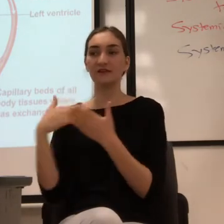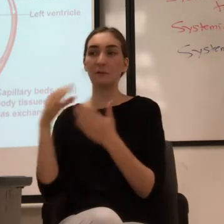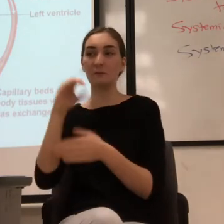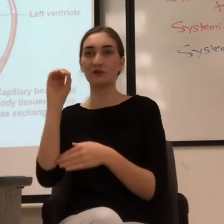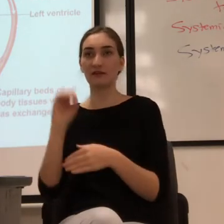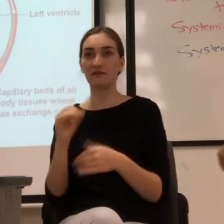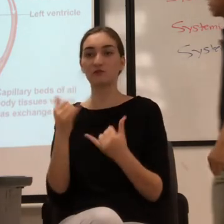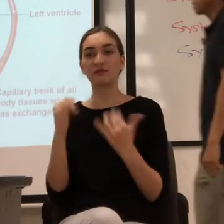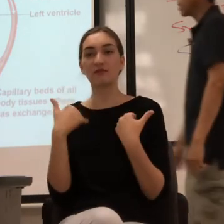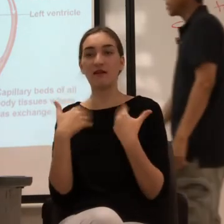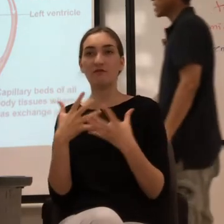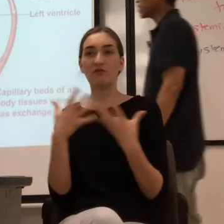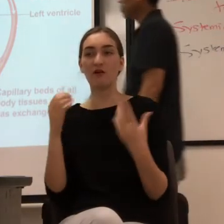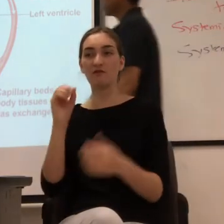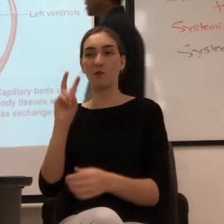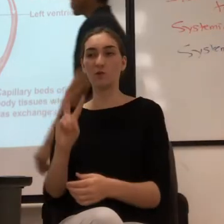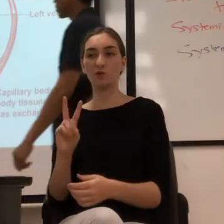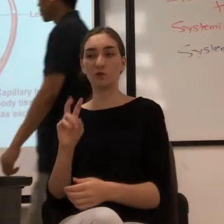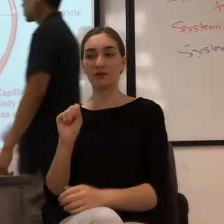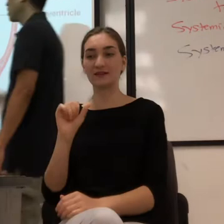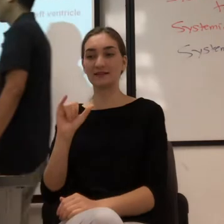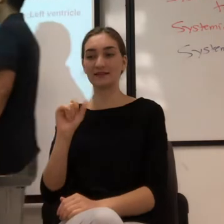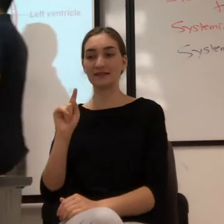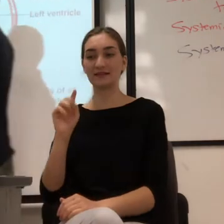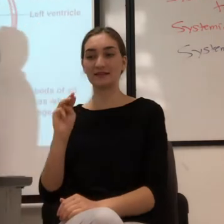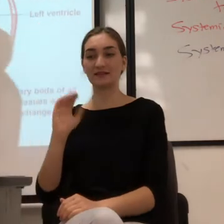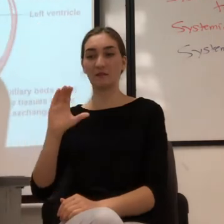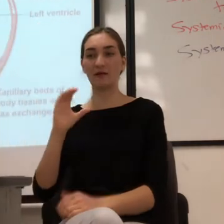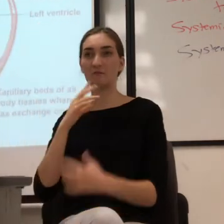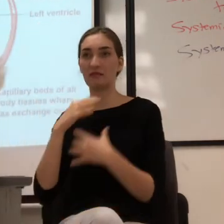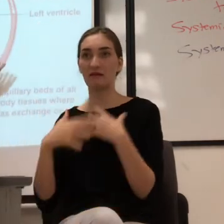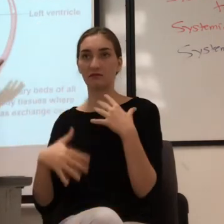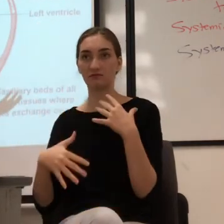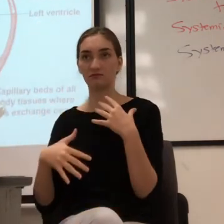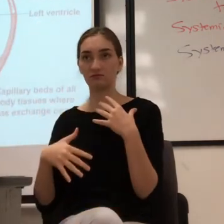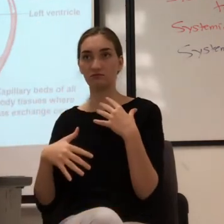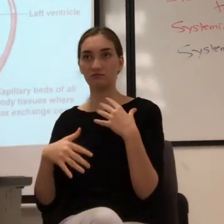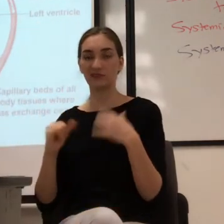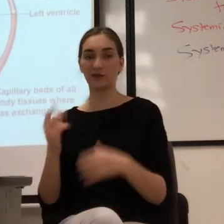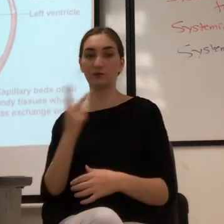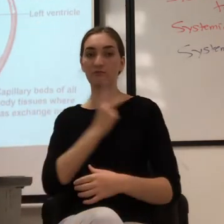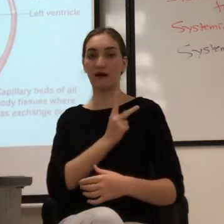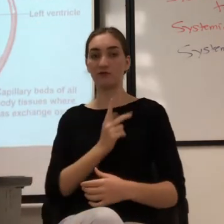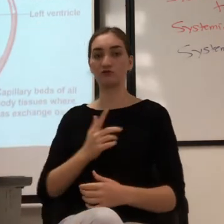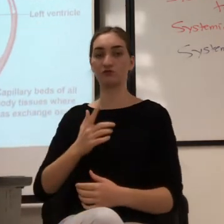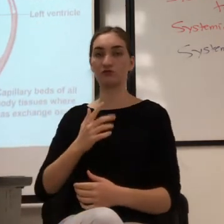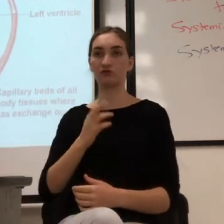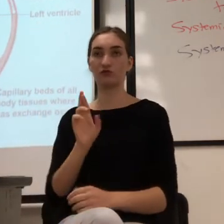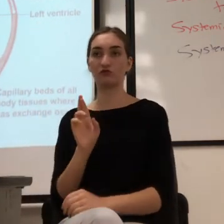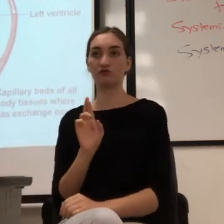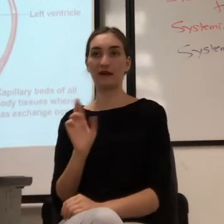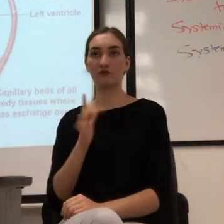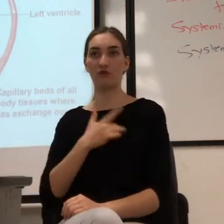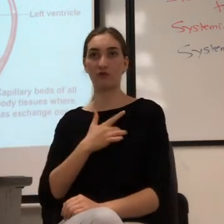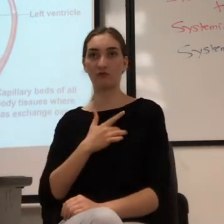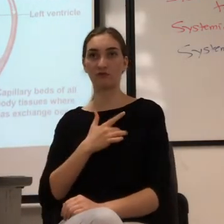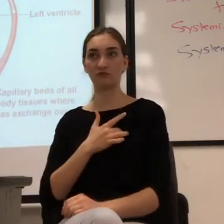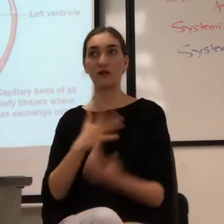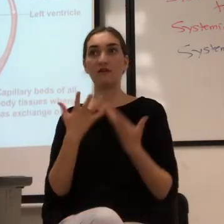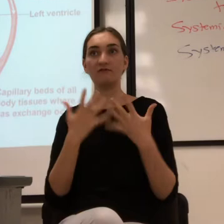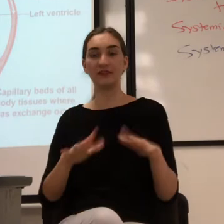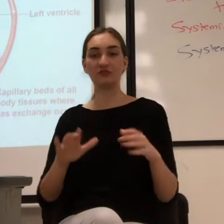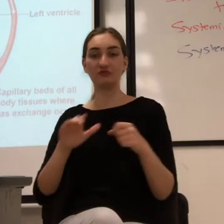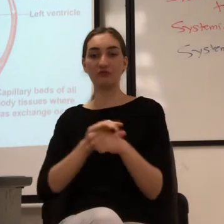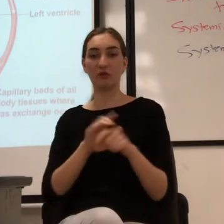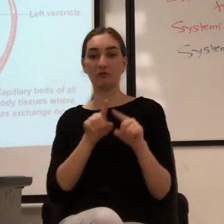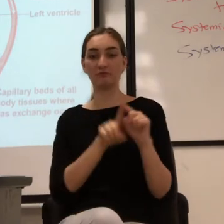in this systemic blood. But anyways, that's the blood that's returned to the right heart. And we've completed the double loop, right? We started here, went up there, come